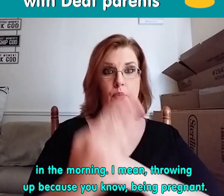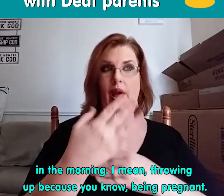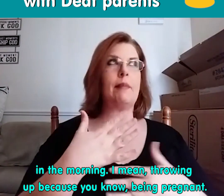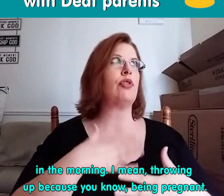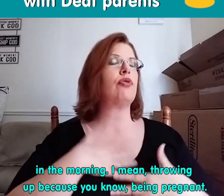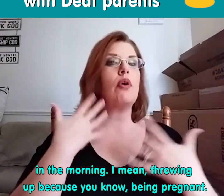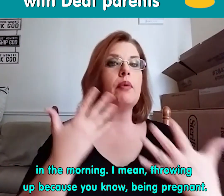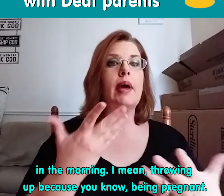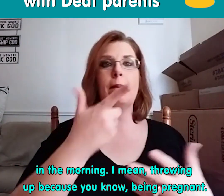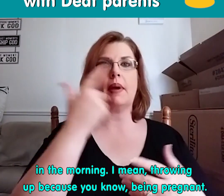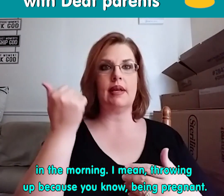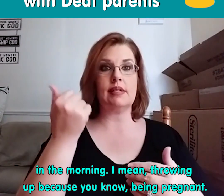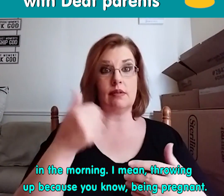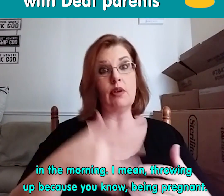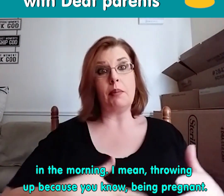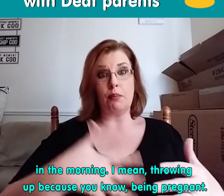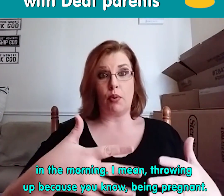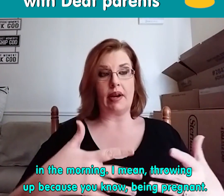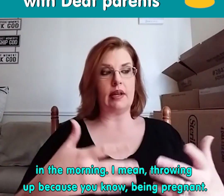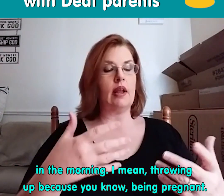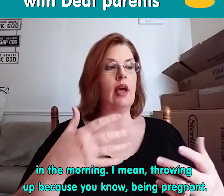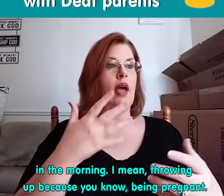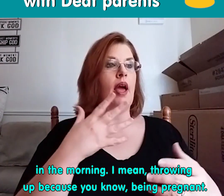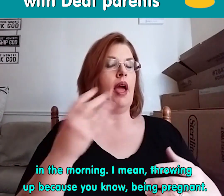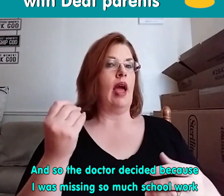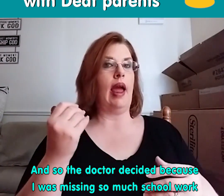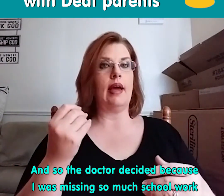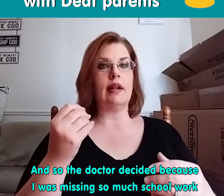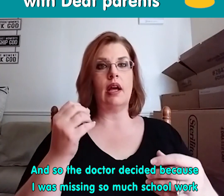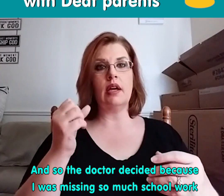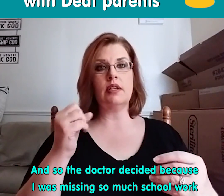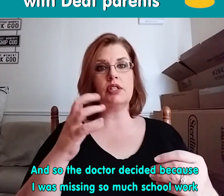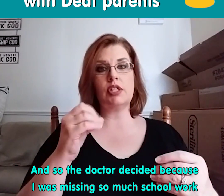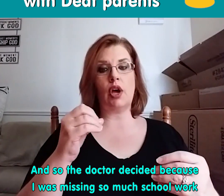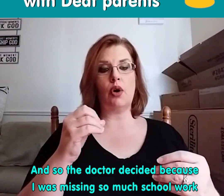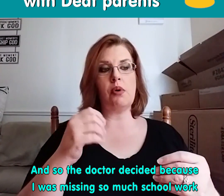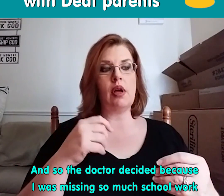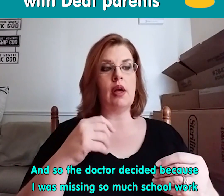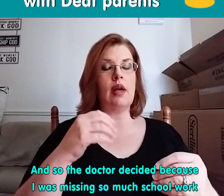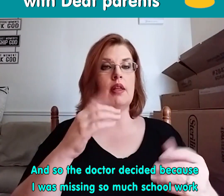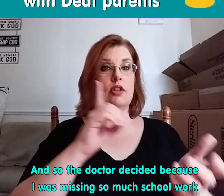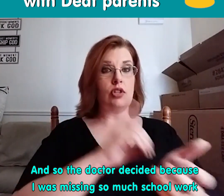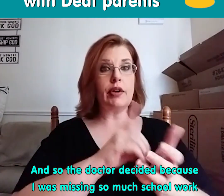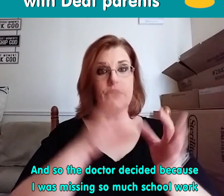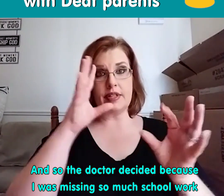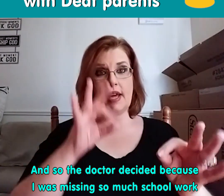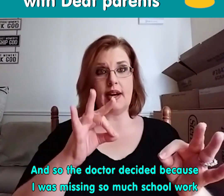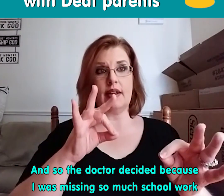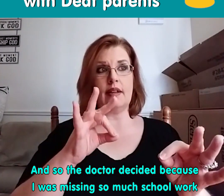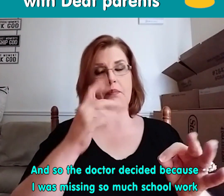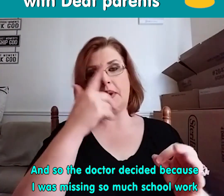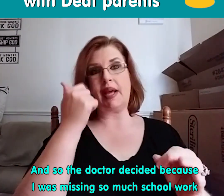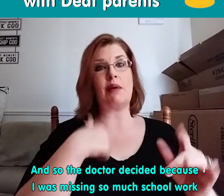morning. I mean, throwing up because, being pregnant. And so the doctor decided, because I